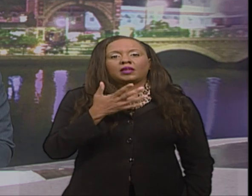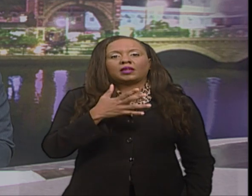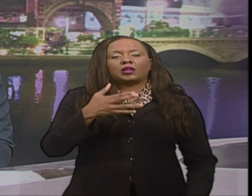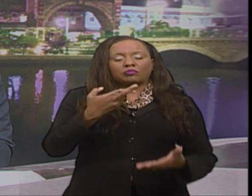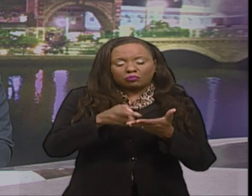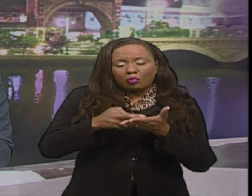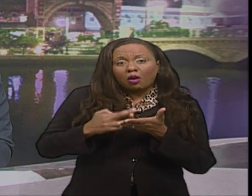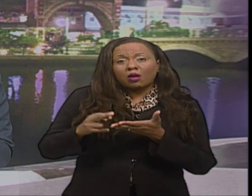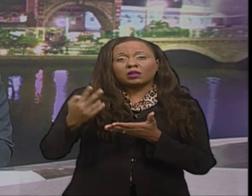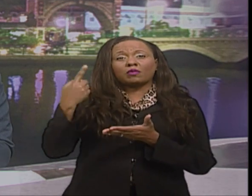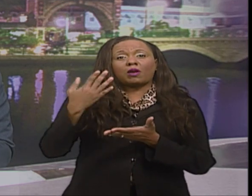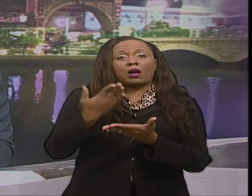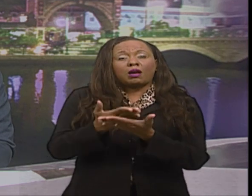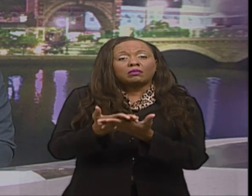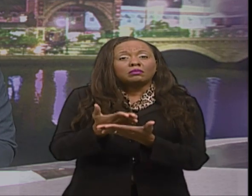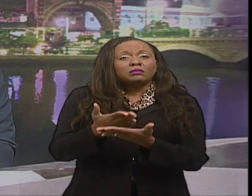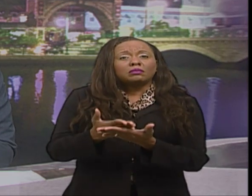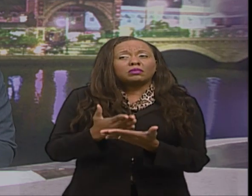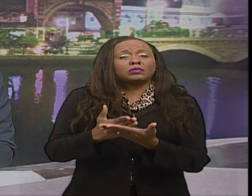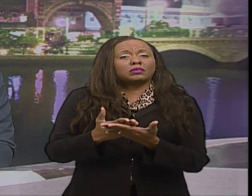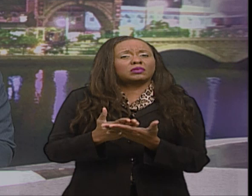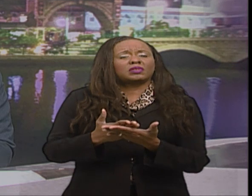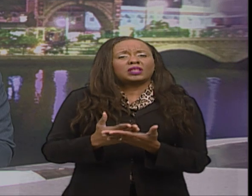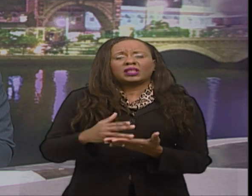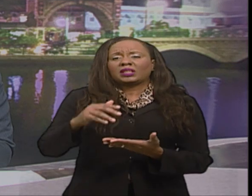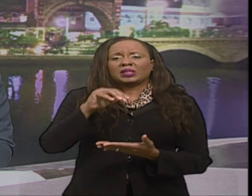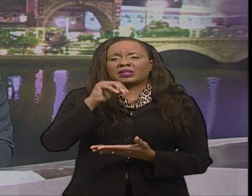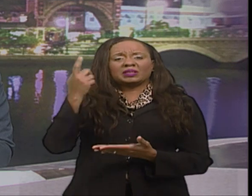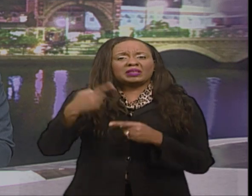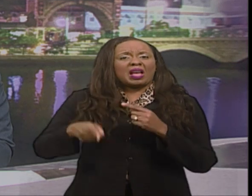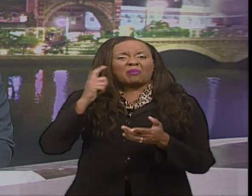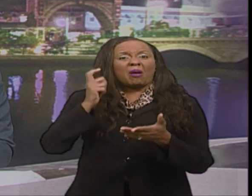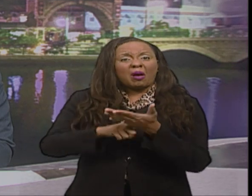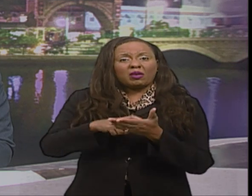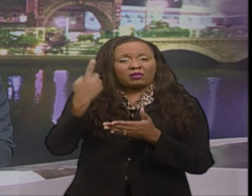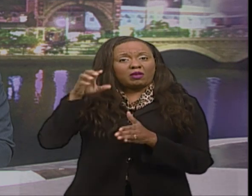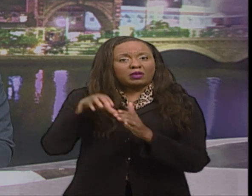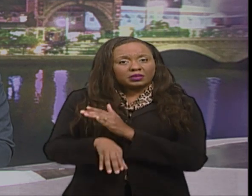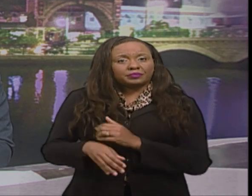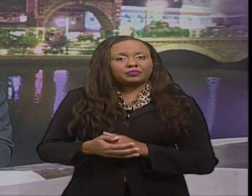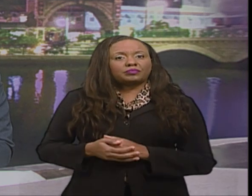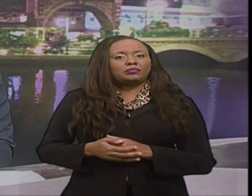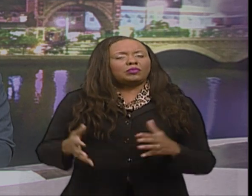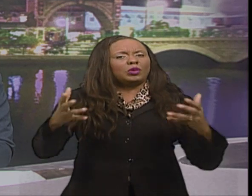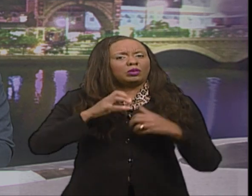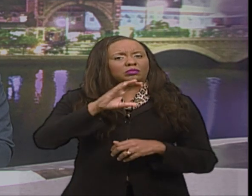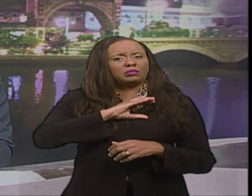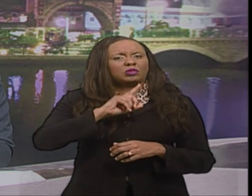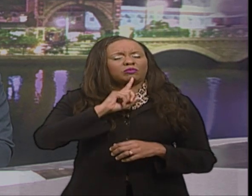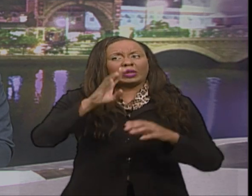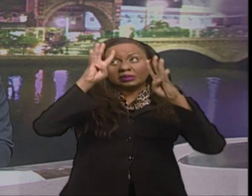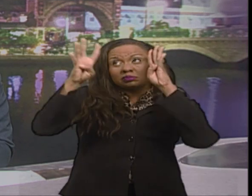as an obstacle to the fight against crime. The Carry Secure Task Force, which will give law enforcement the chance to create